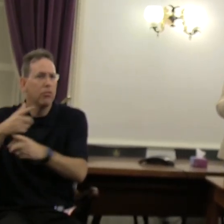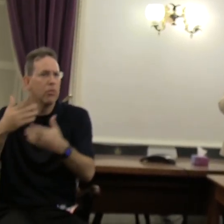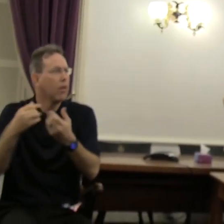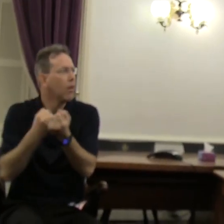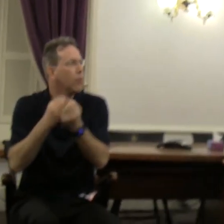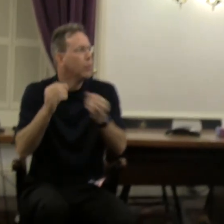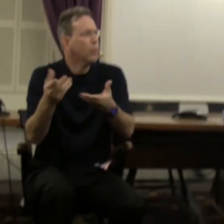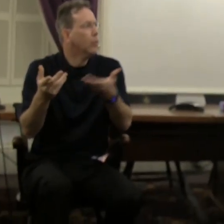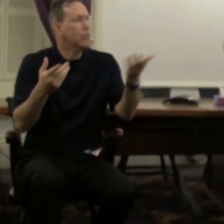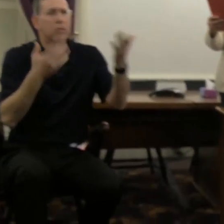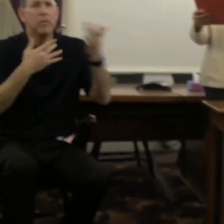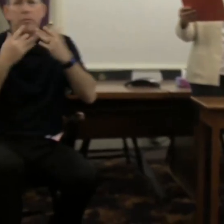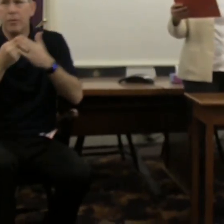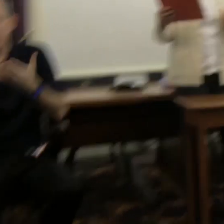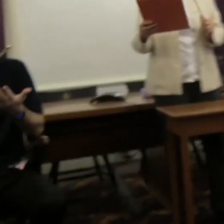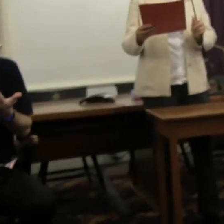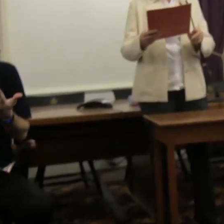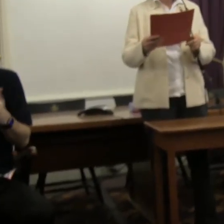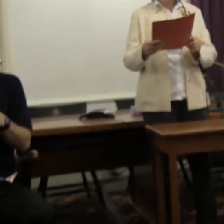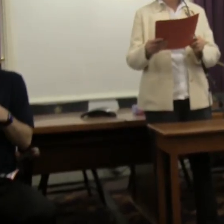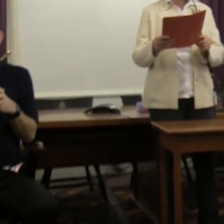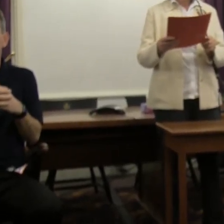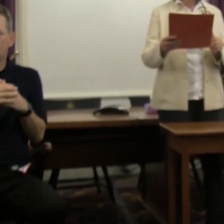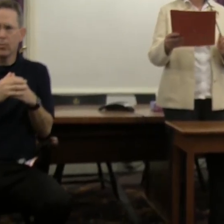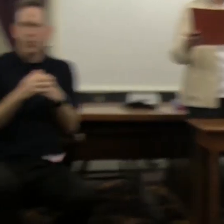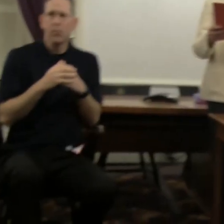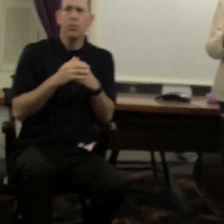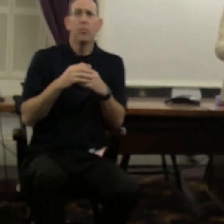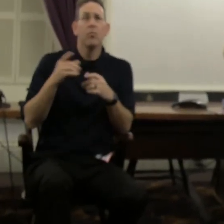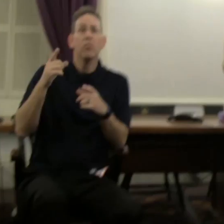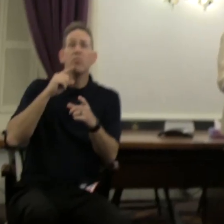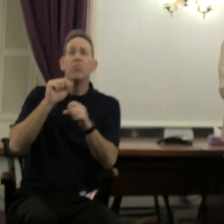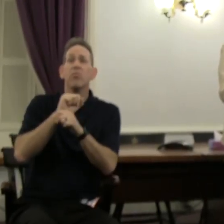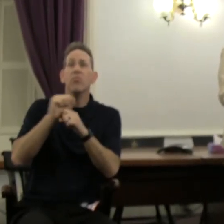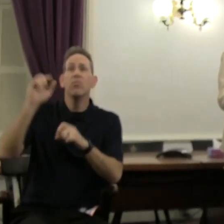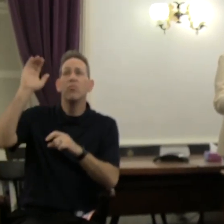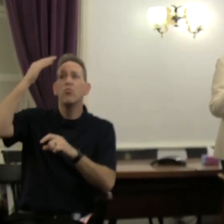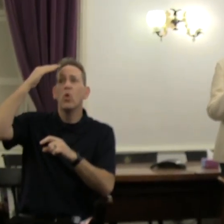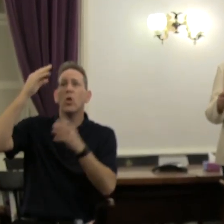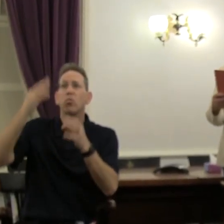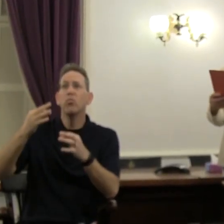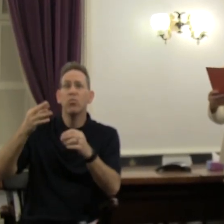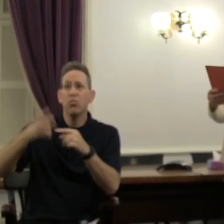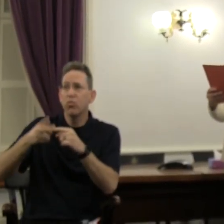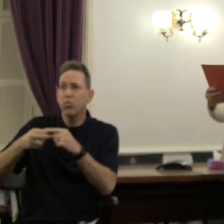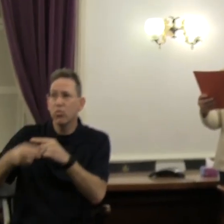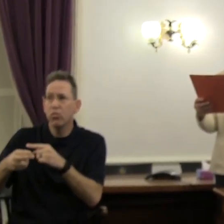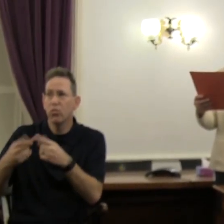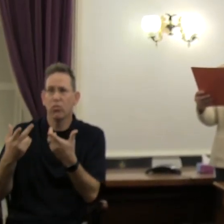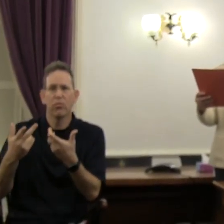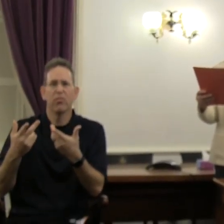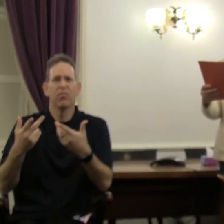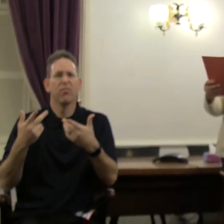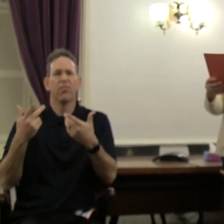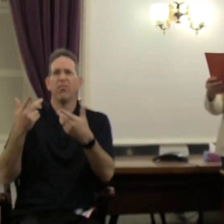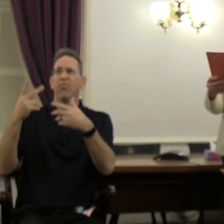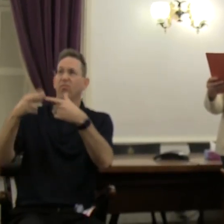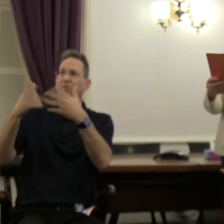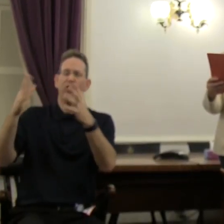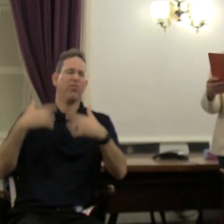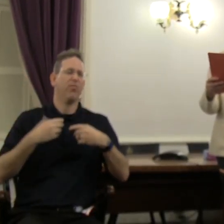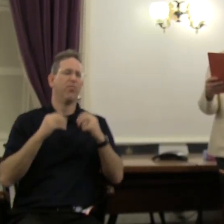more than one child with disabilities already struggle to afford basic needs like food, rent, and heat. Under the guise